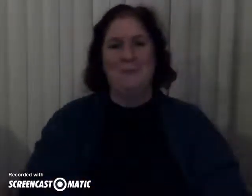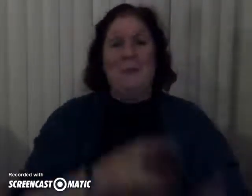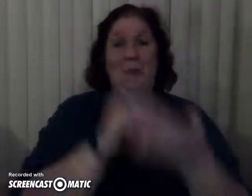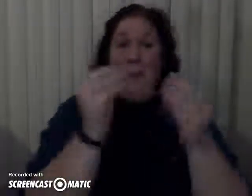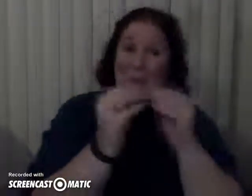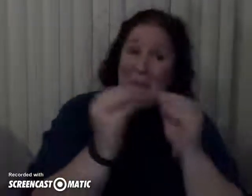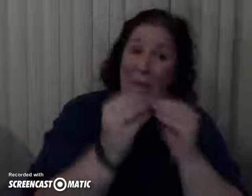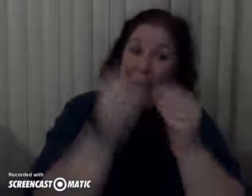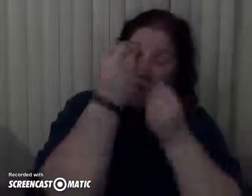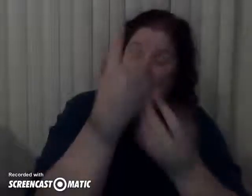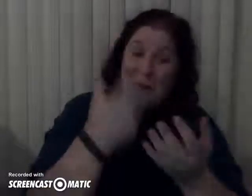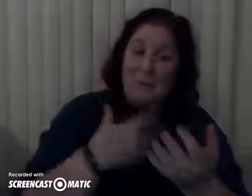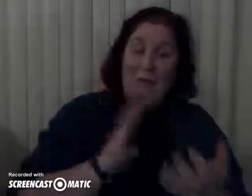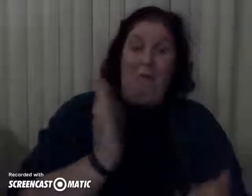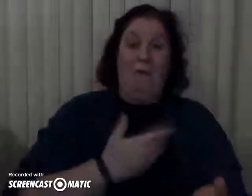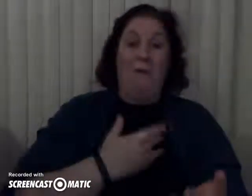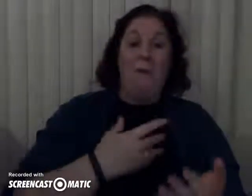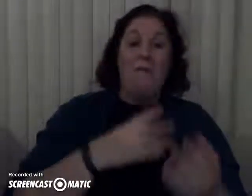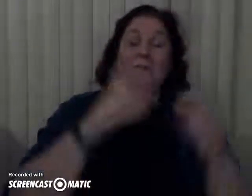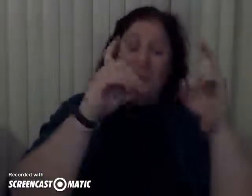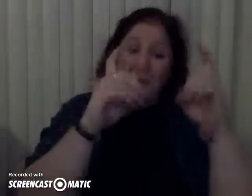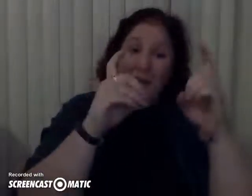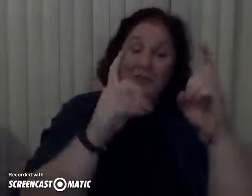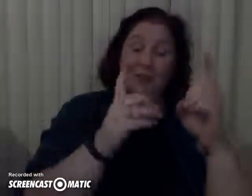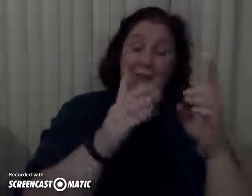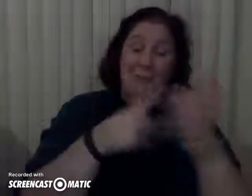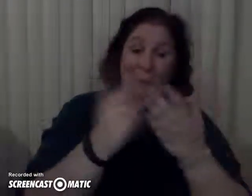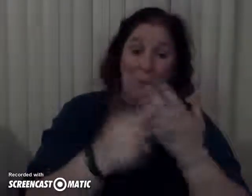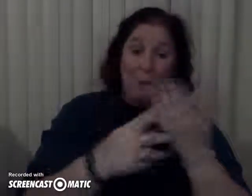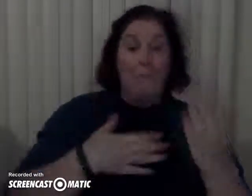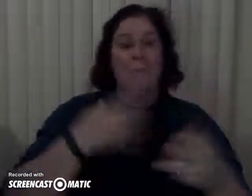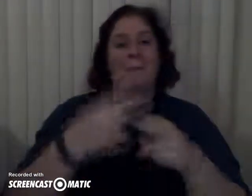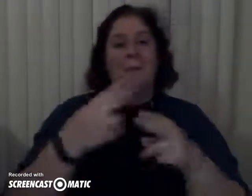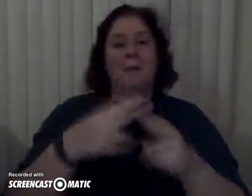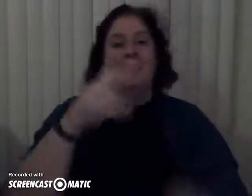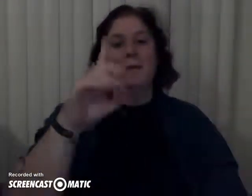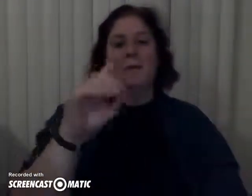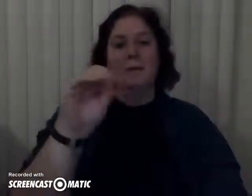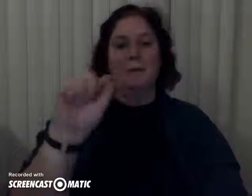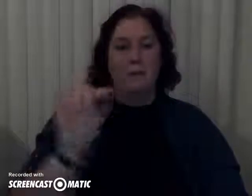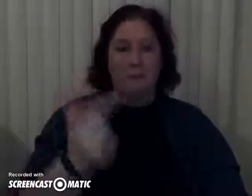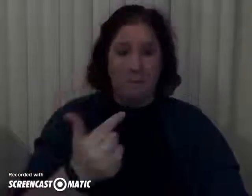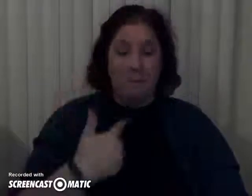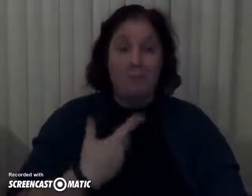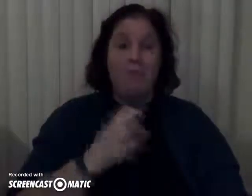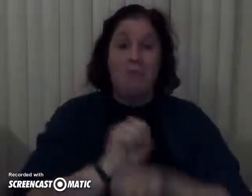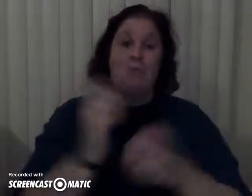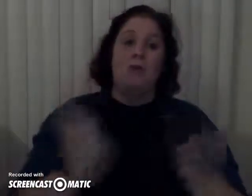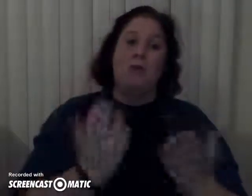photography program. My name is Doug, and I work with the art department here. And I'm really just here to answer